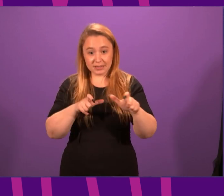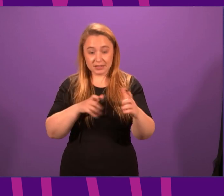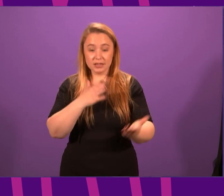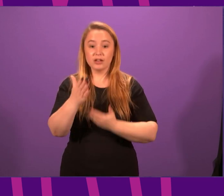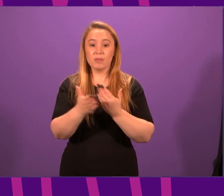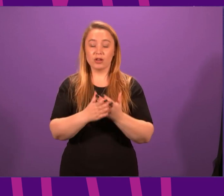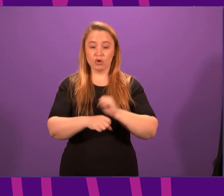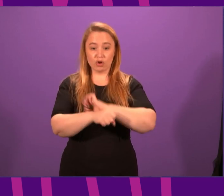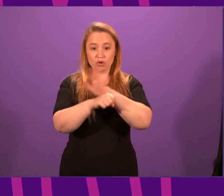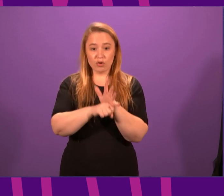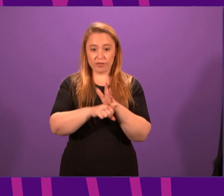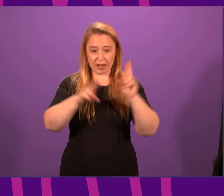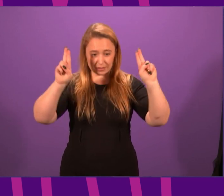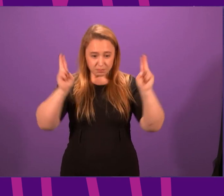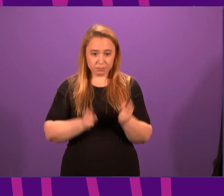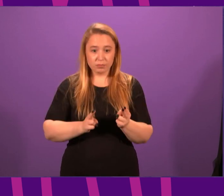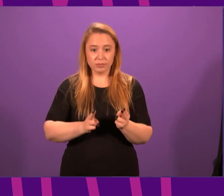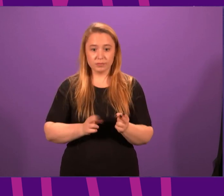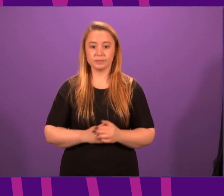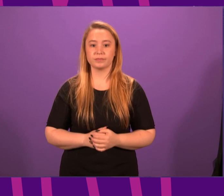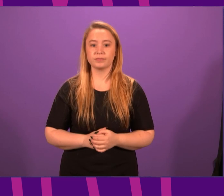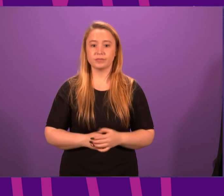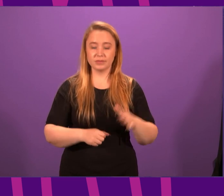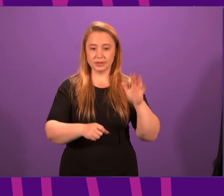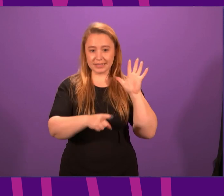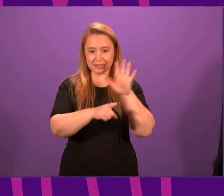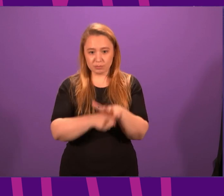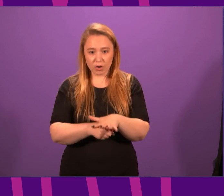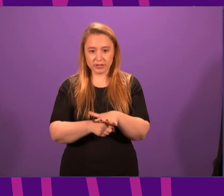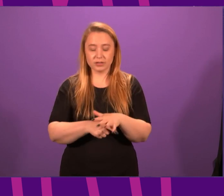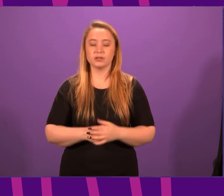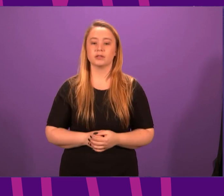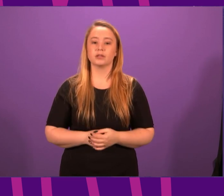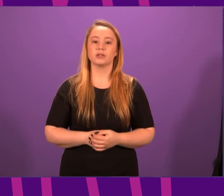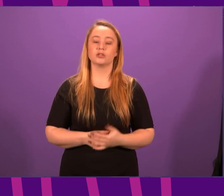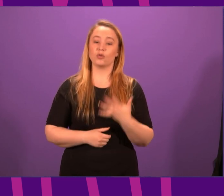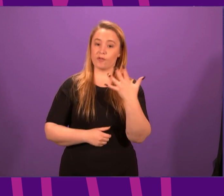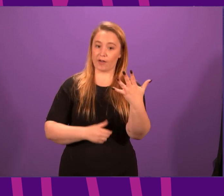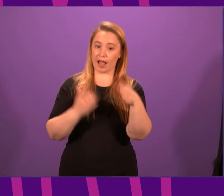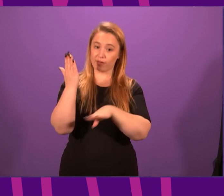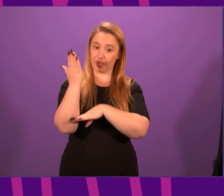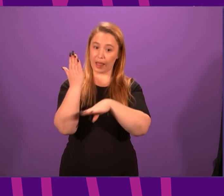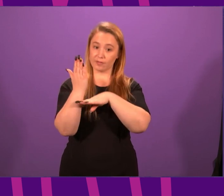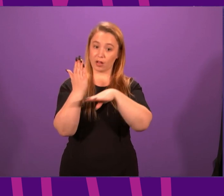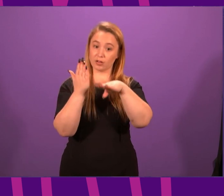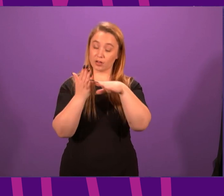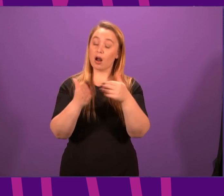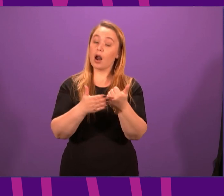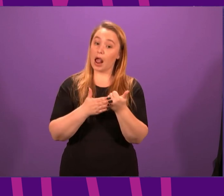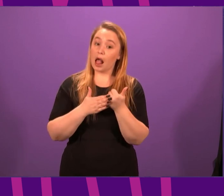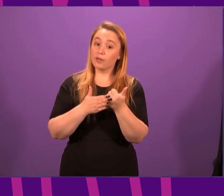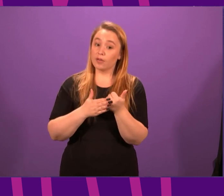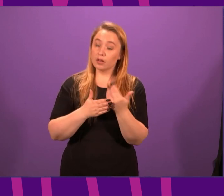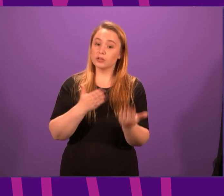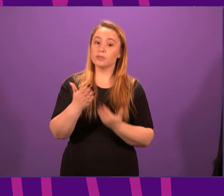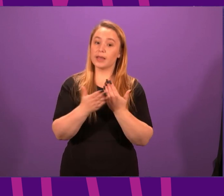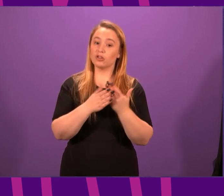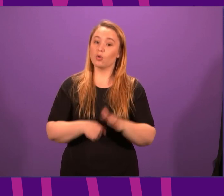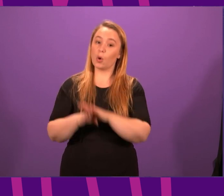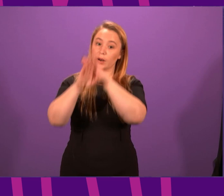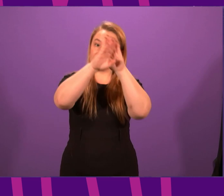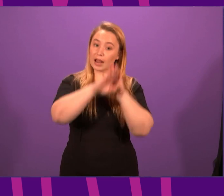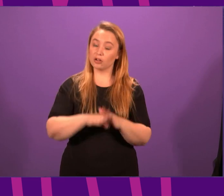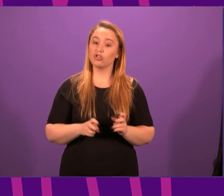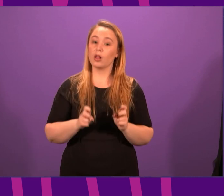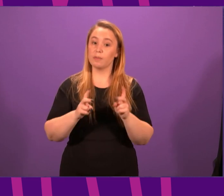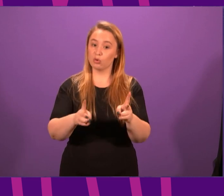COVID as far as we possibly can. The five levels of protective measures available are helpful in allowing a national approach to be taken